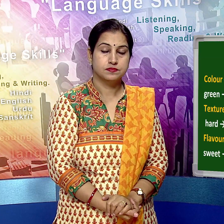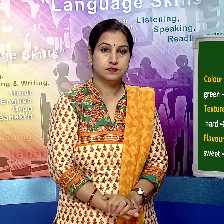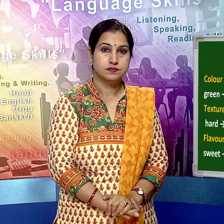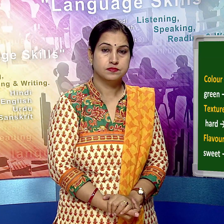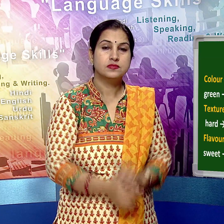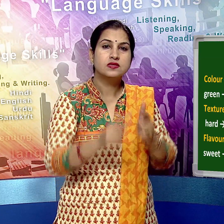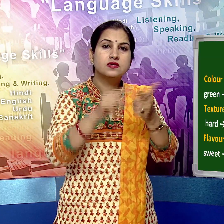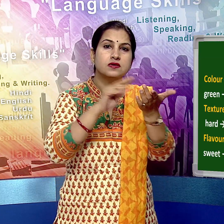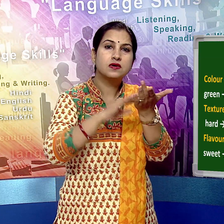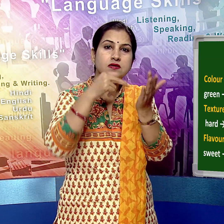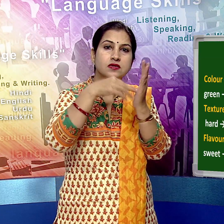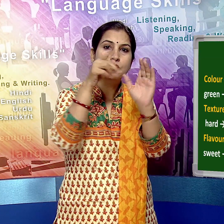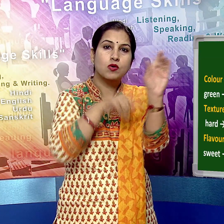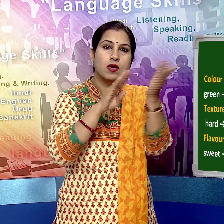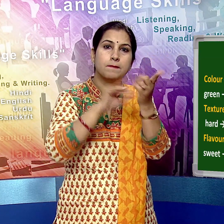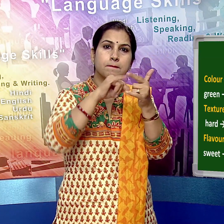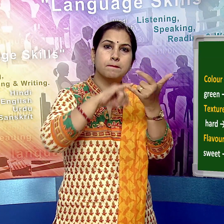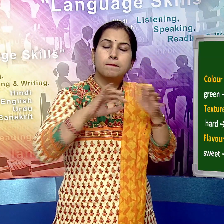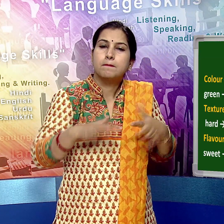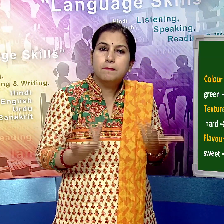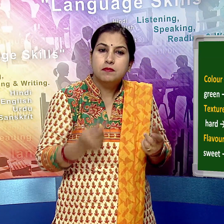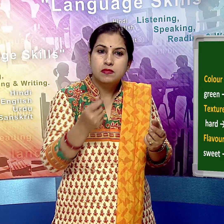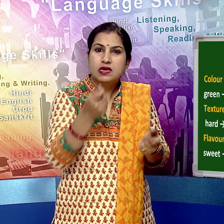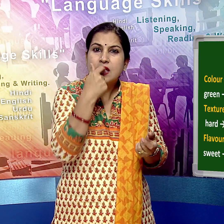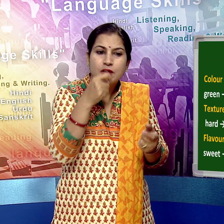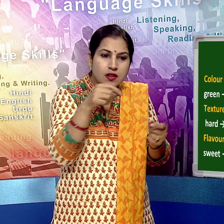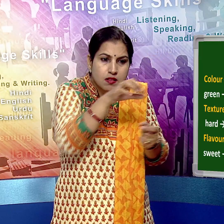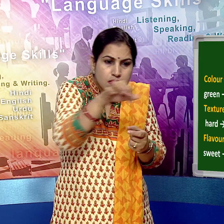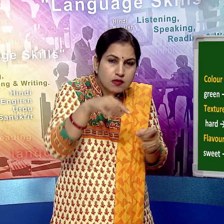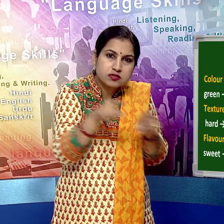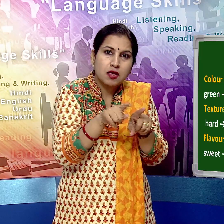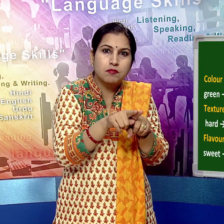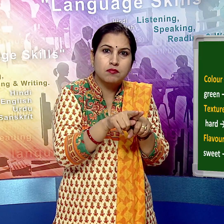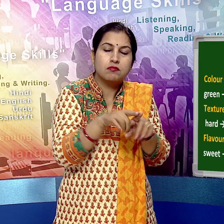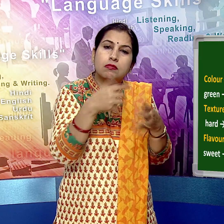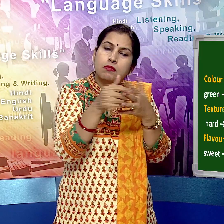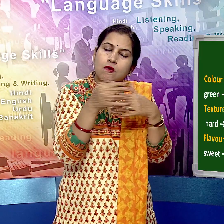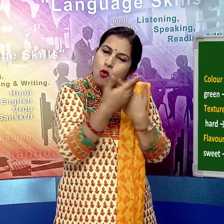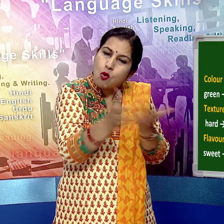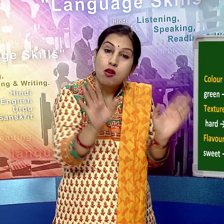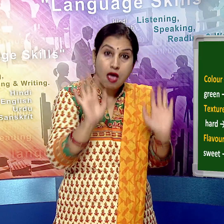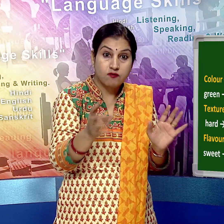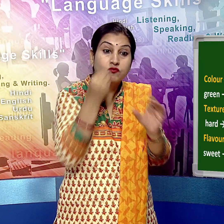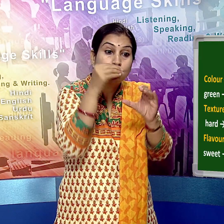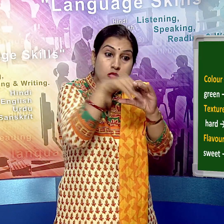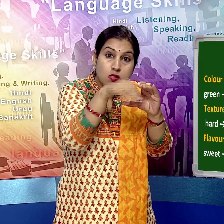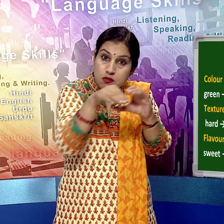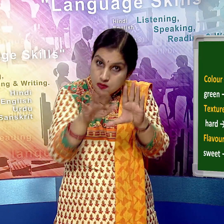Enzymes are chemicals which are already present in foods and